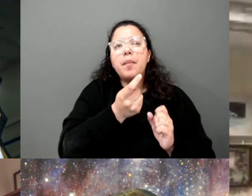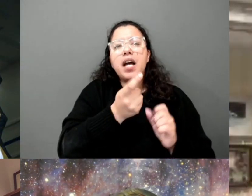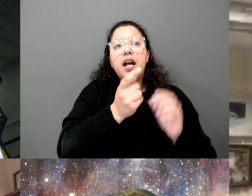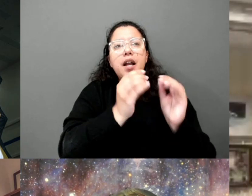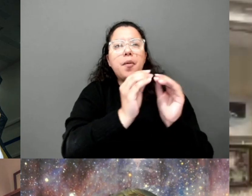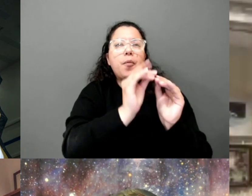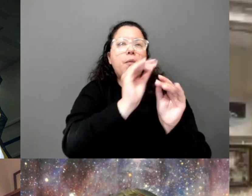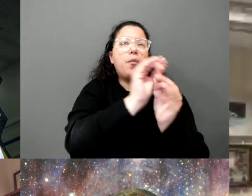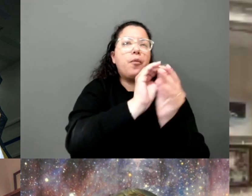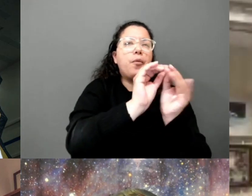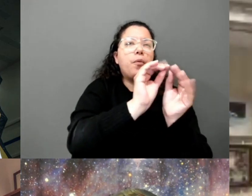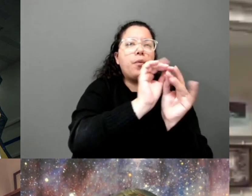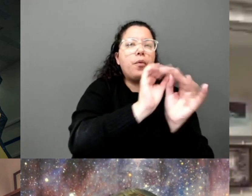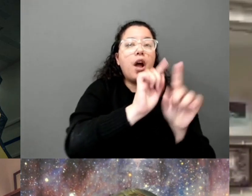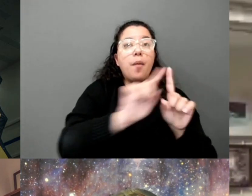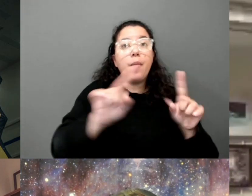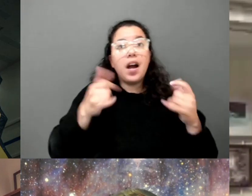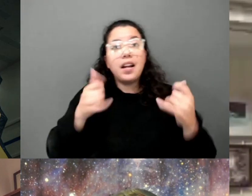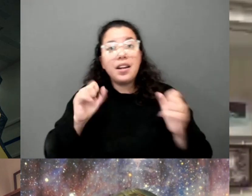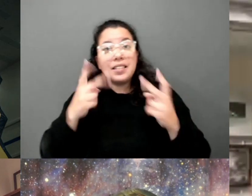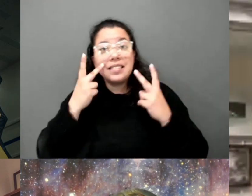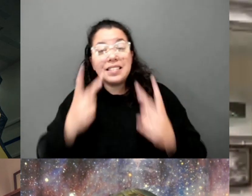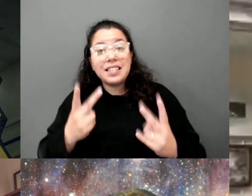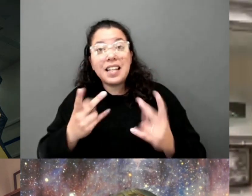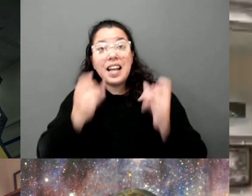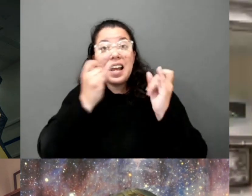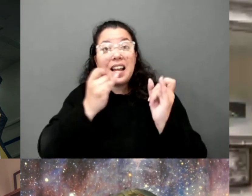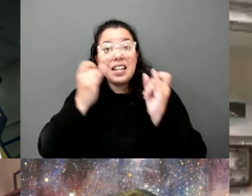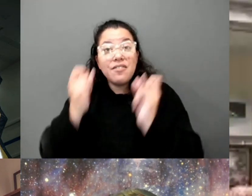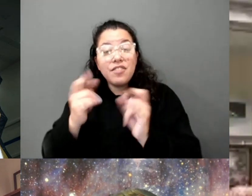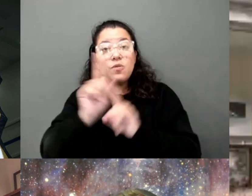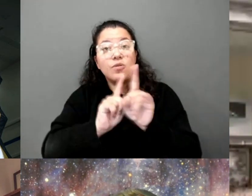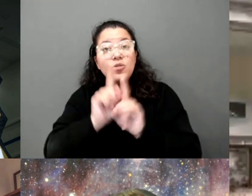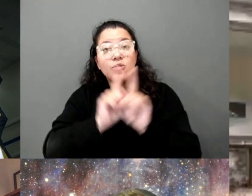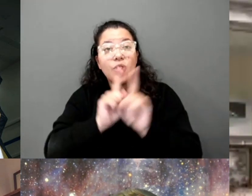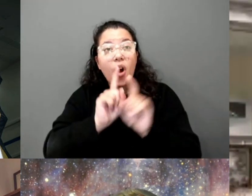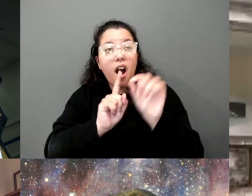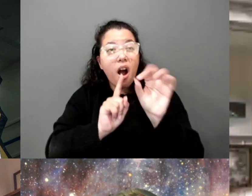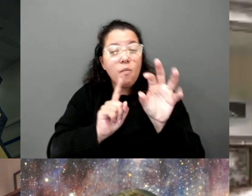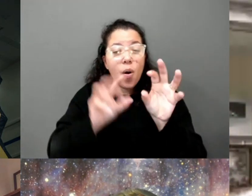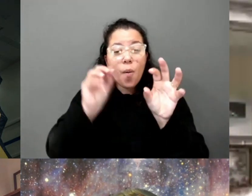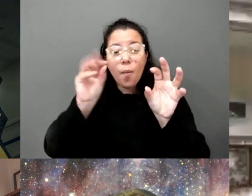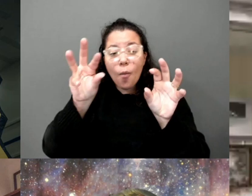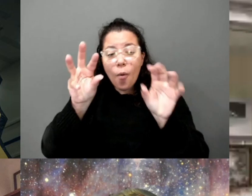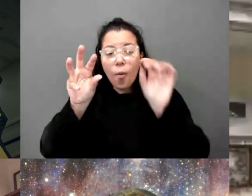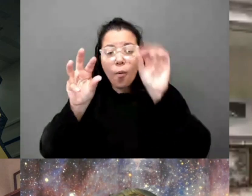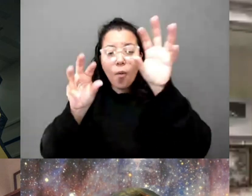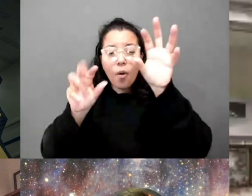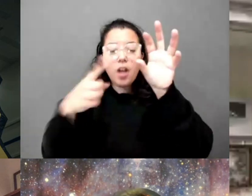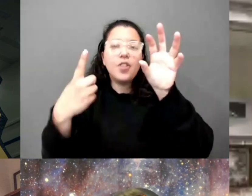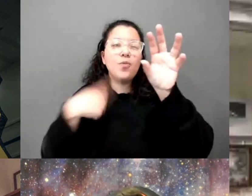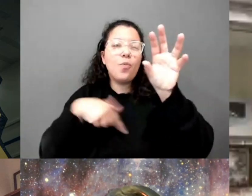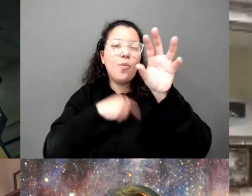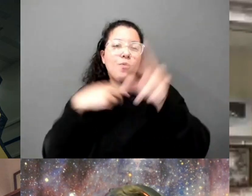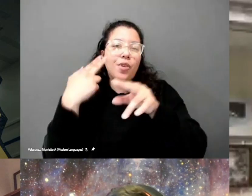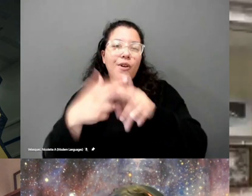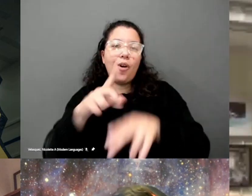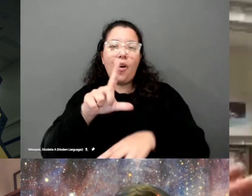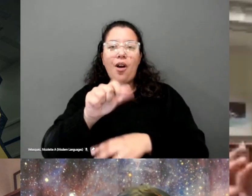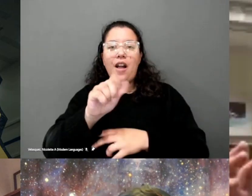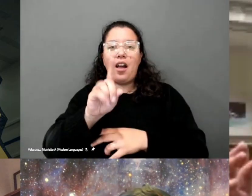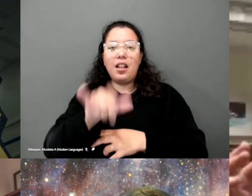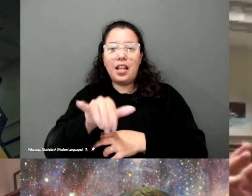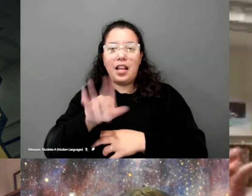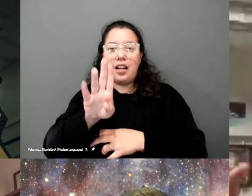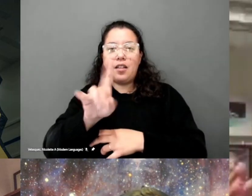see individual star clusters forming in them like little dots. There's one object we call the ladybug, and it's 10 billion years old.